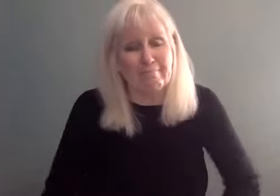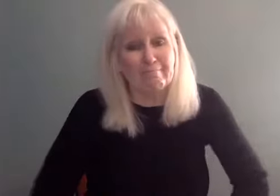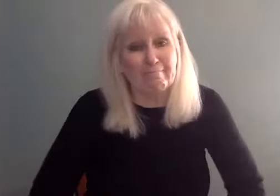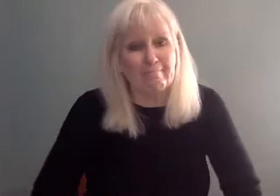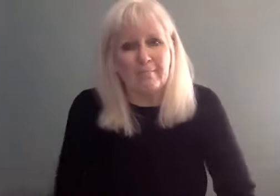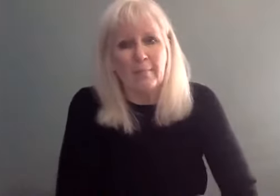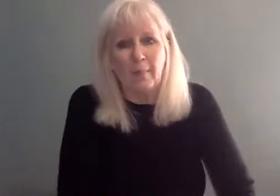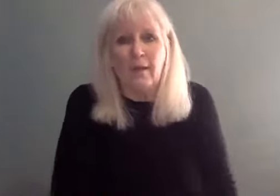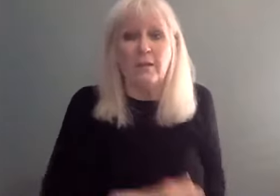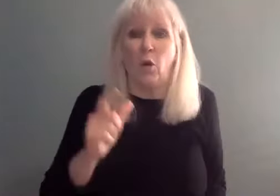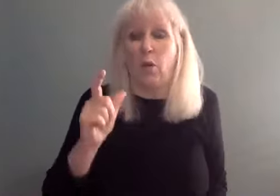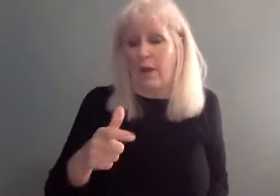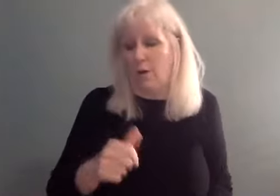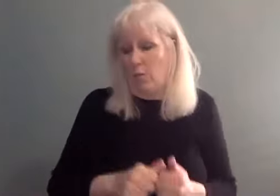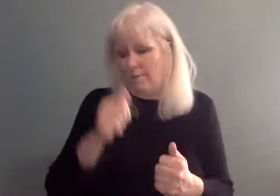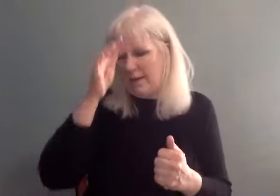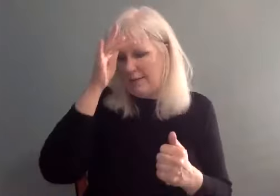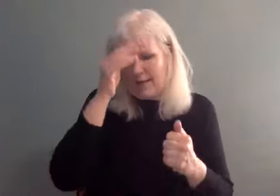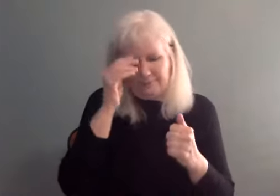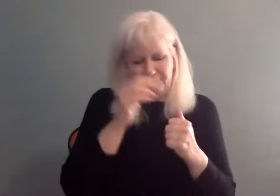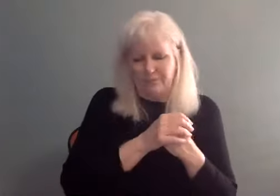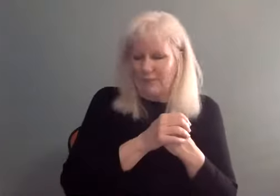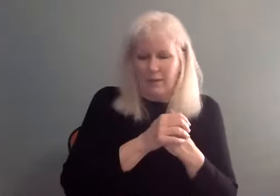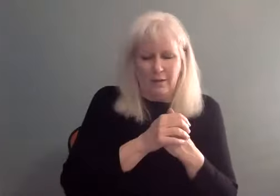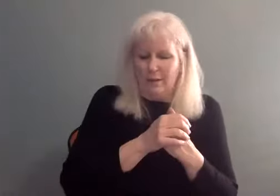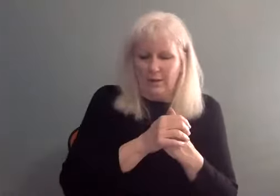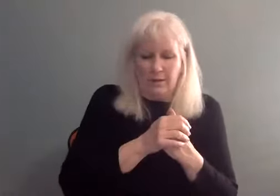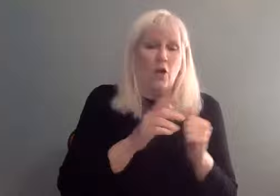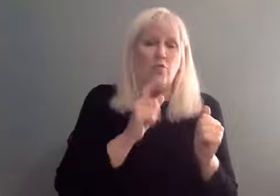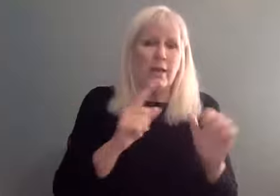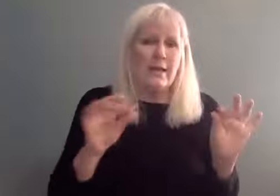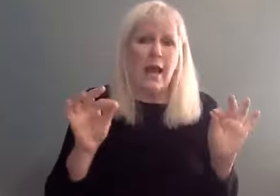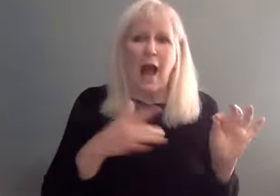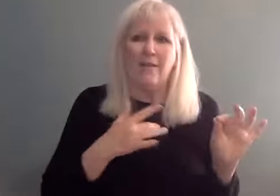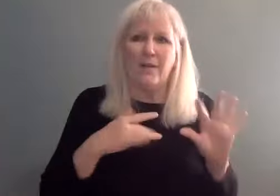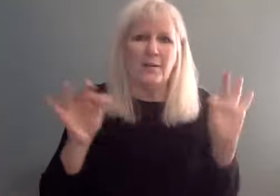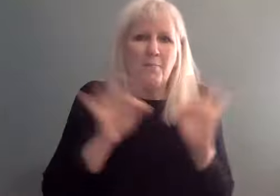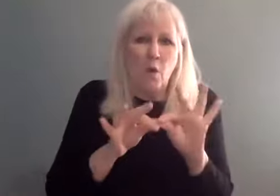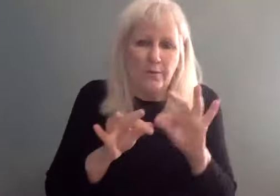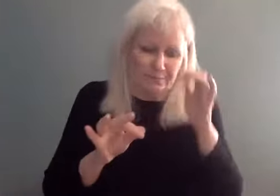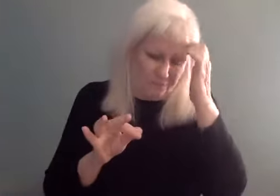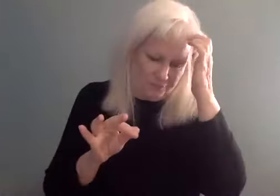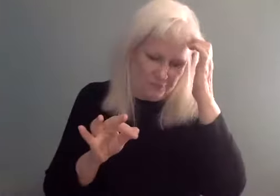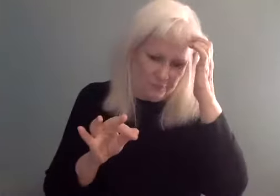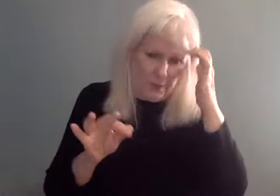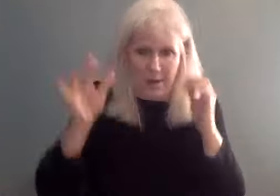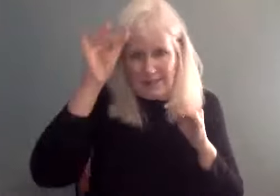on with my dad too. And dad, it was so important for me to know this, that my dad and I had forgiveness because I